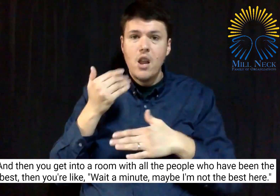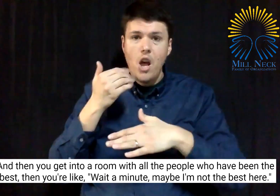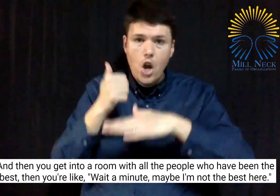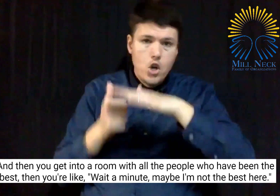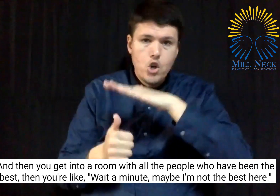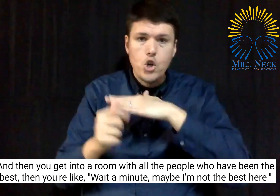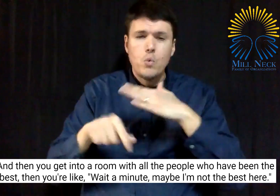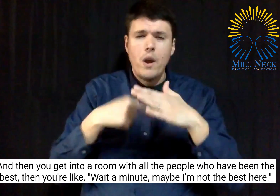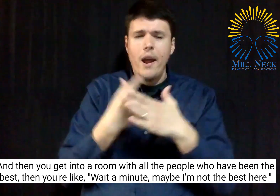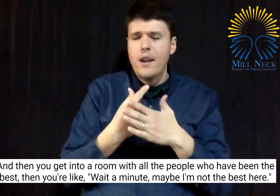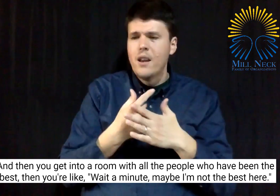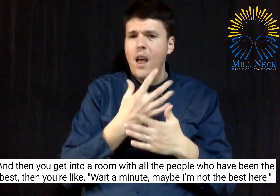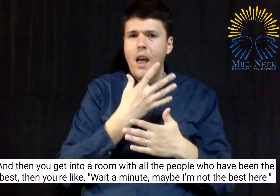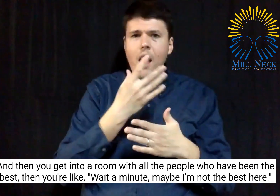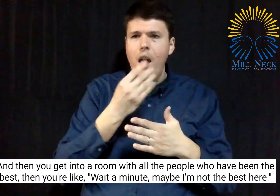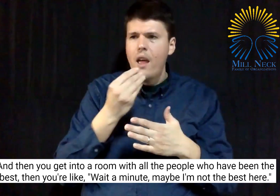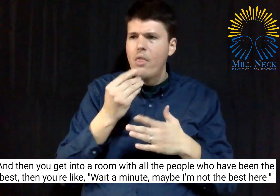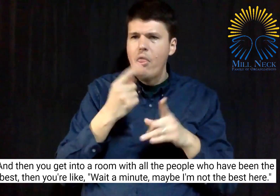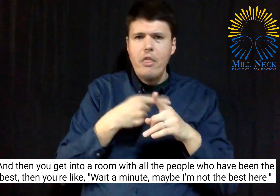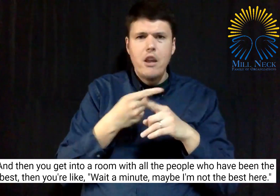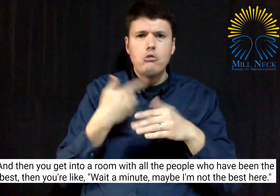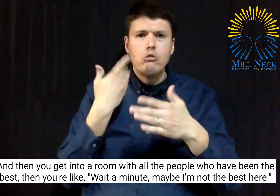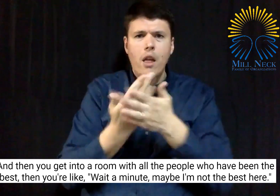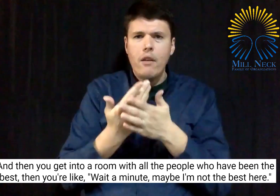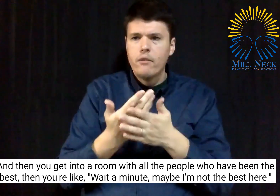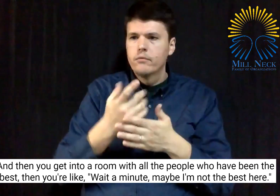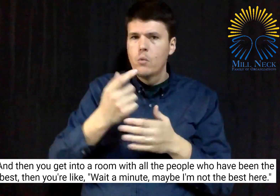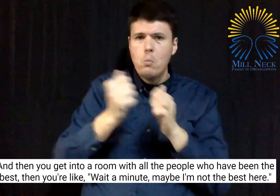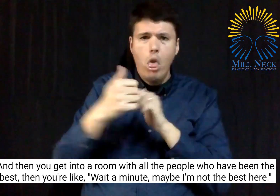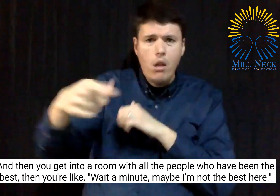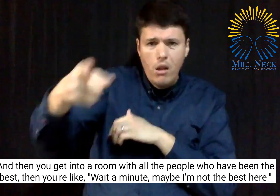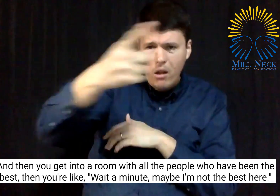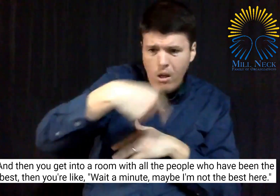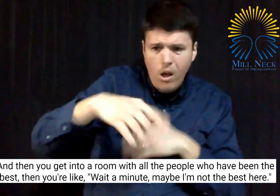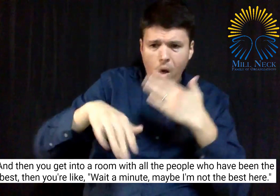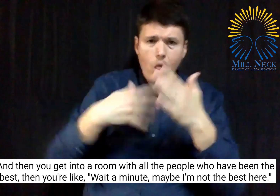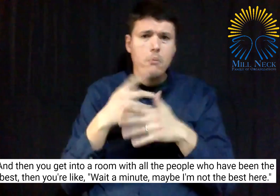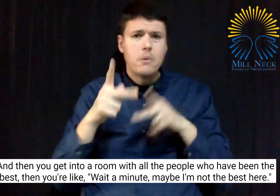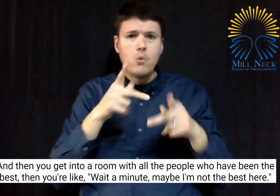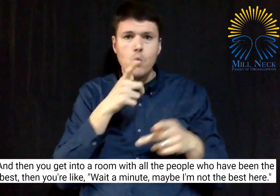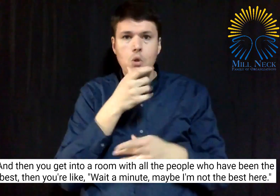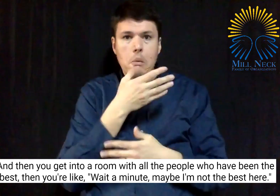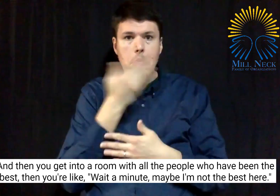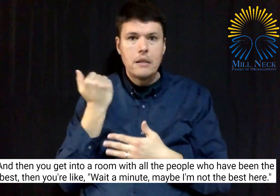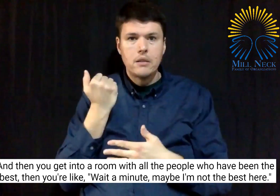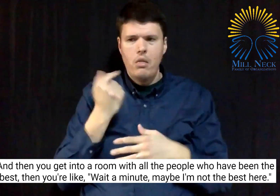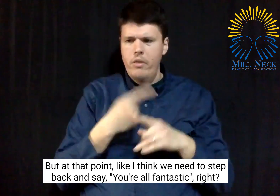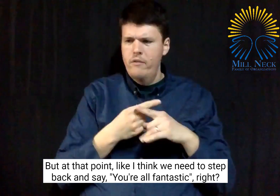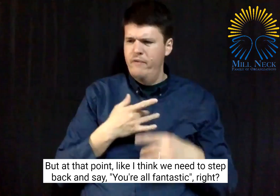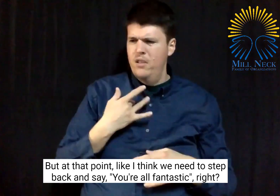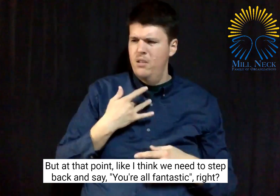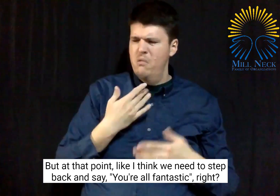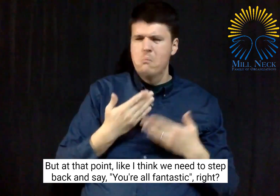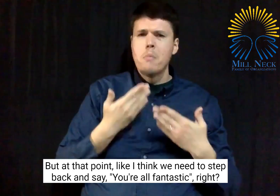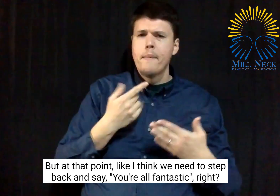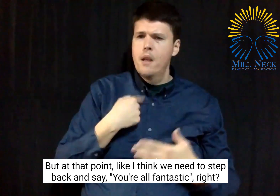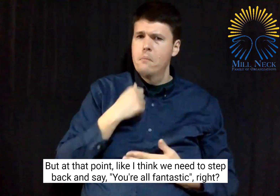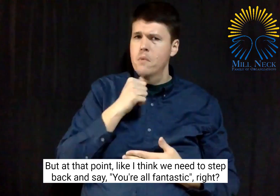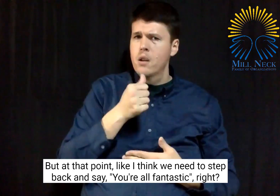with all the people who have been the best, right? And then you're like, wait a minute, maybe I'm not the best here. But at that point, like, I think we need